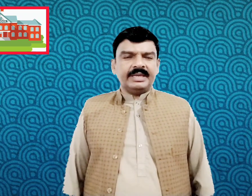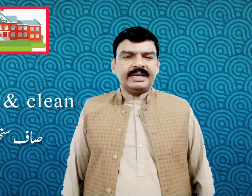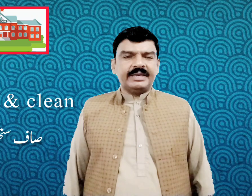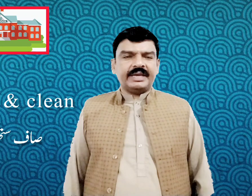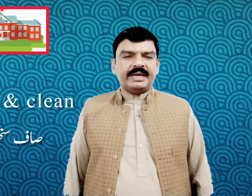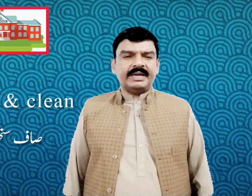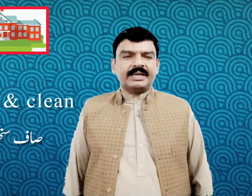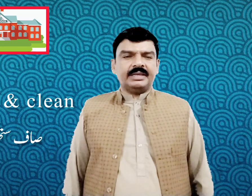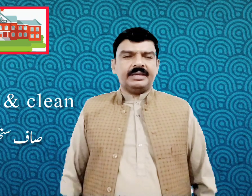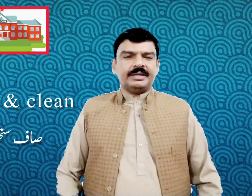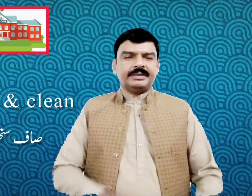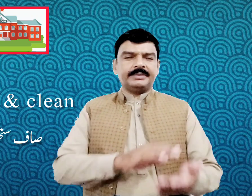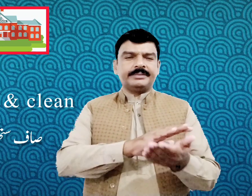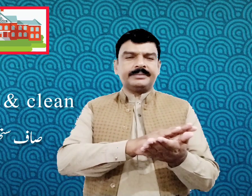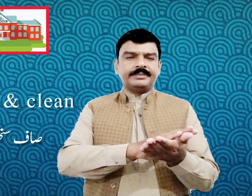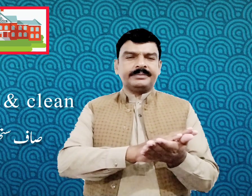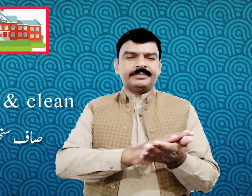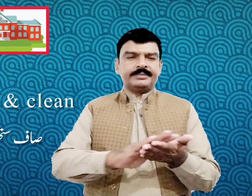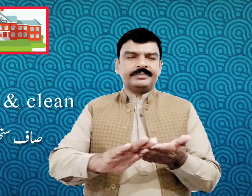neat and clean,